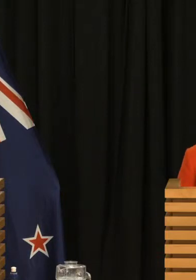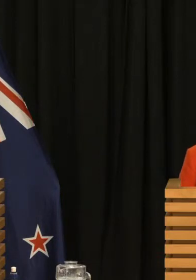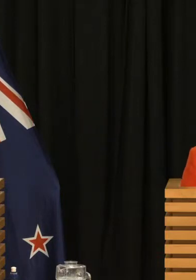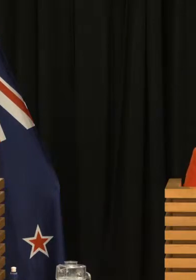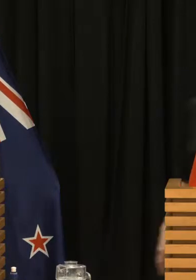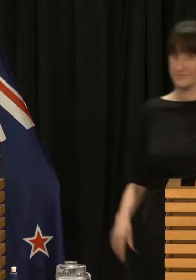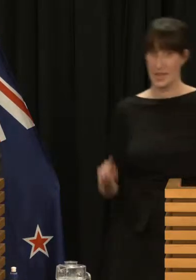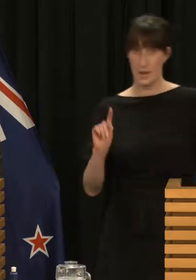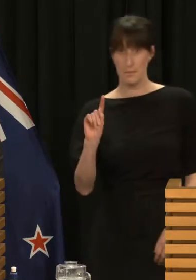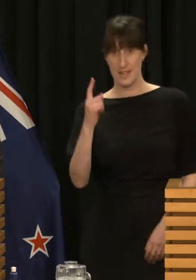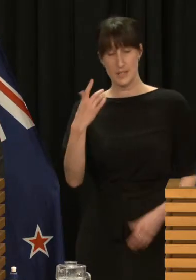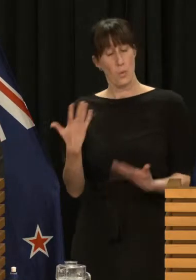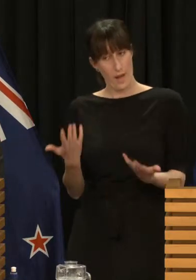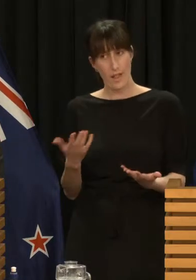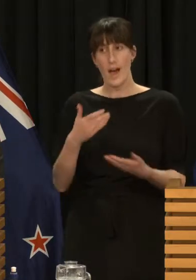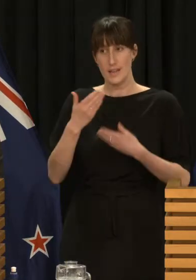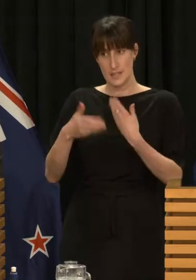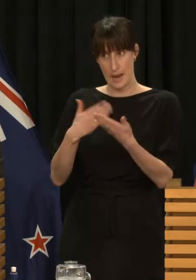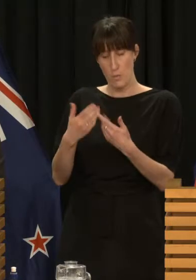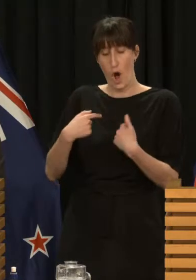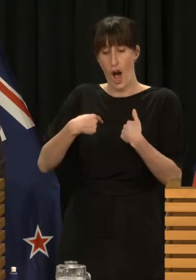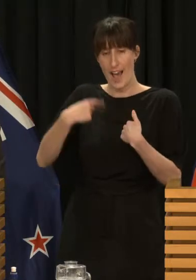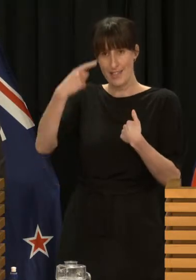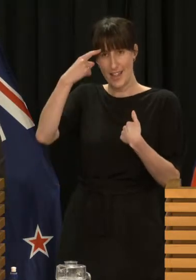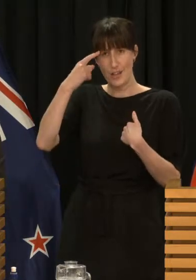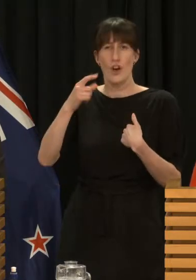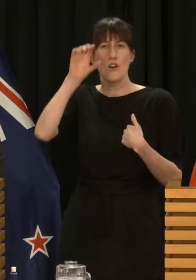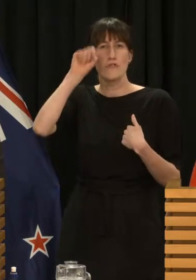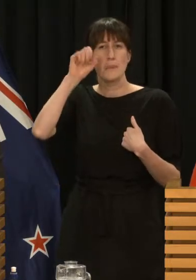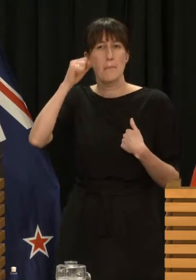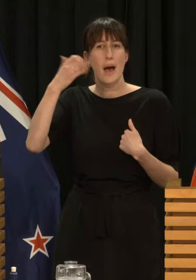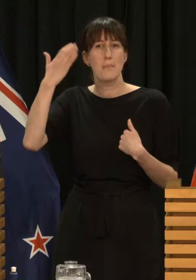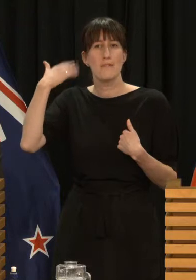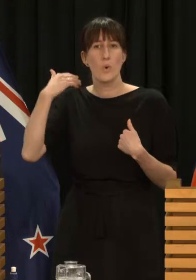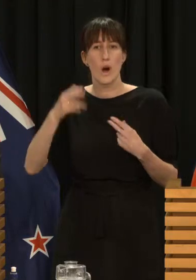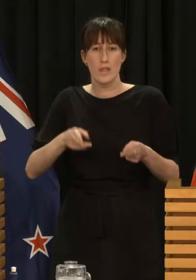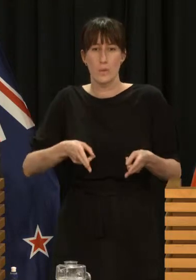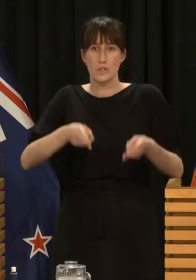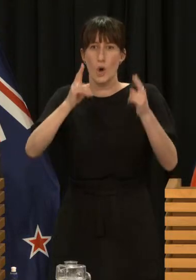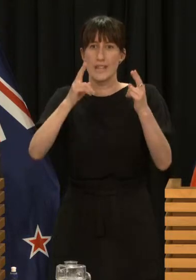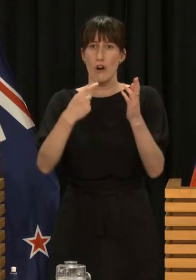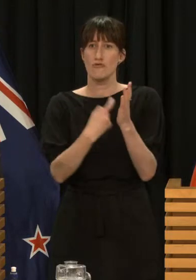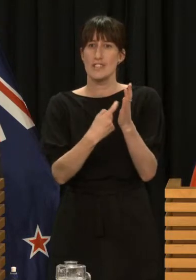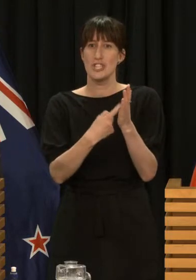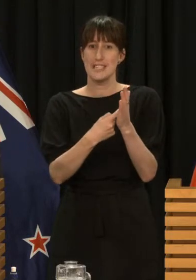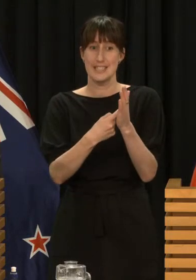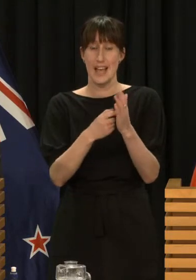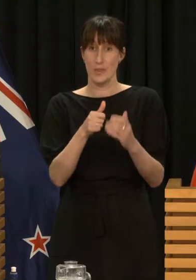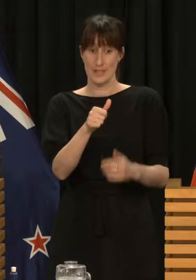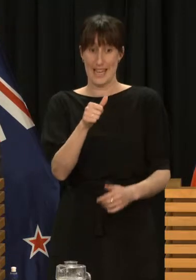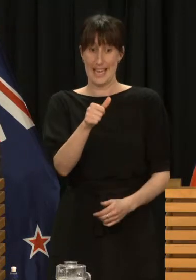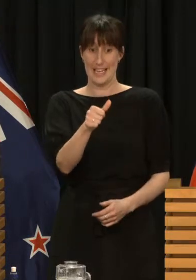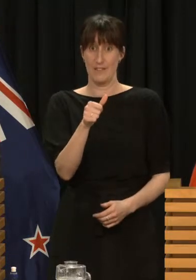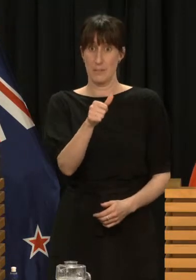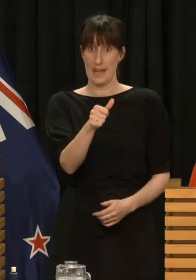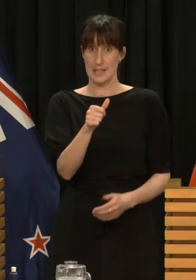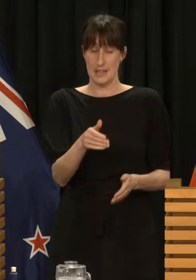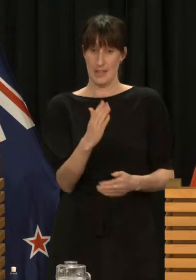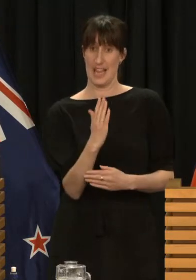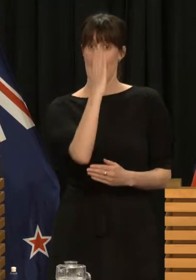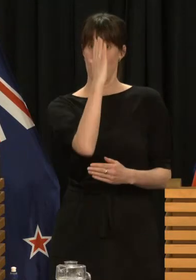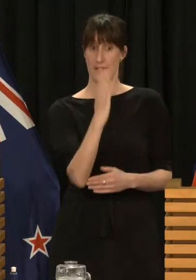experts. But you'll recall with the lift button, it took us some days to identify that being where we